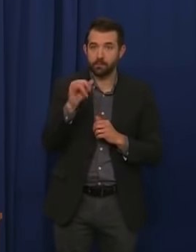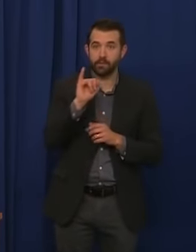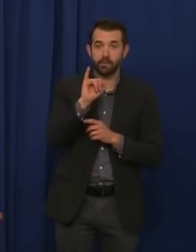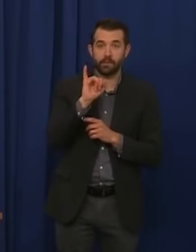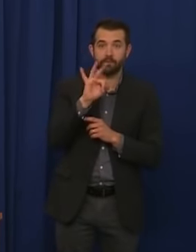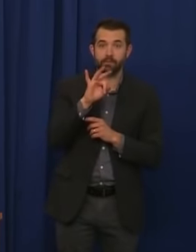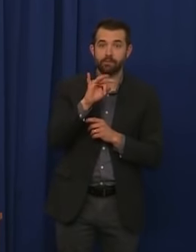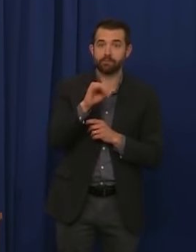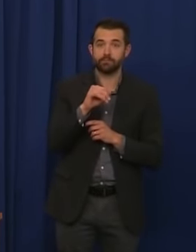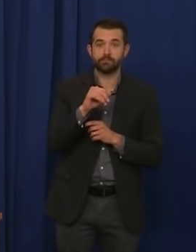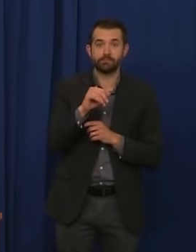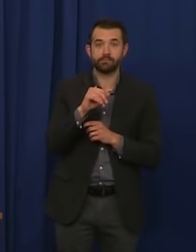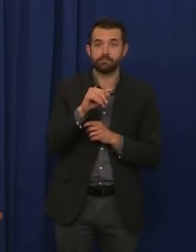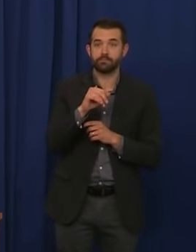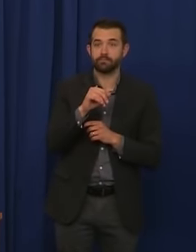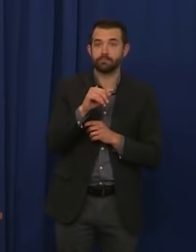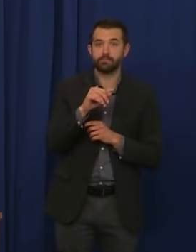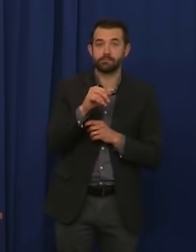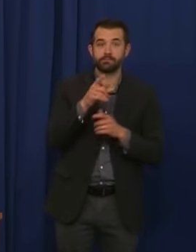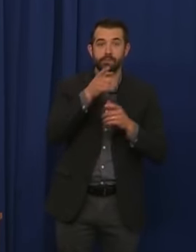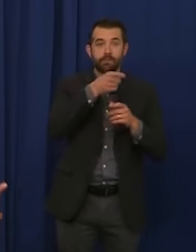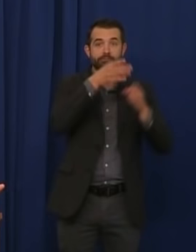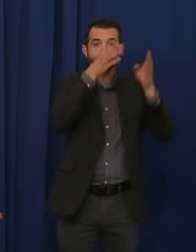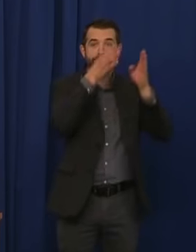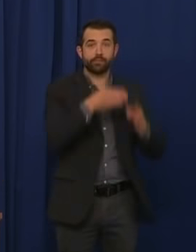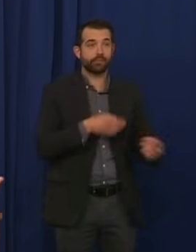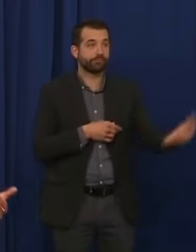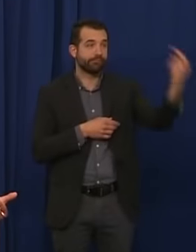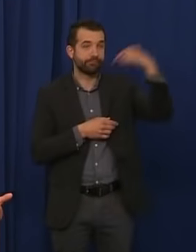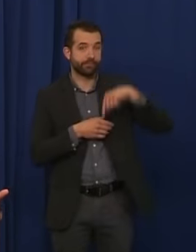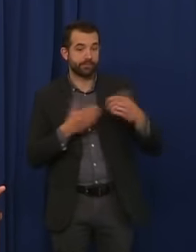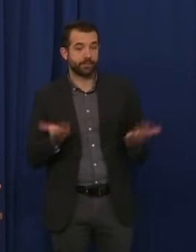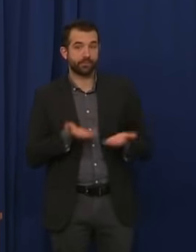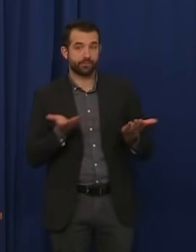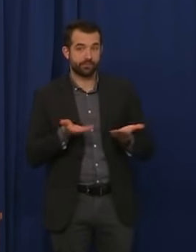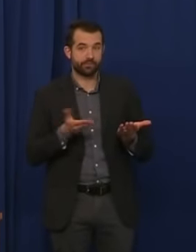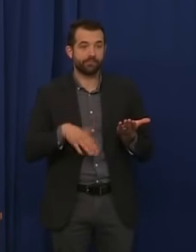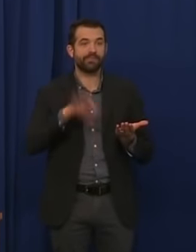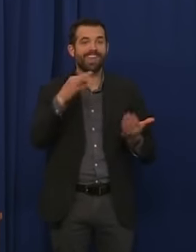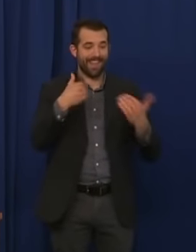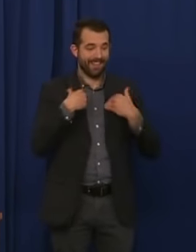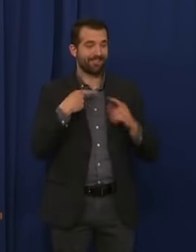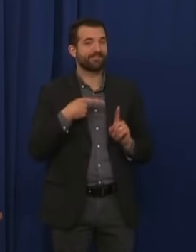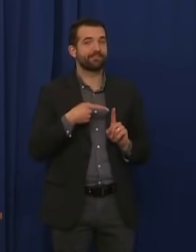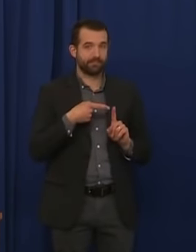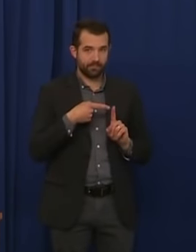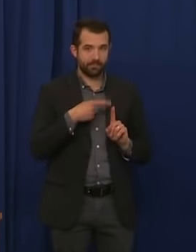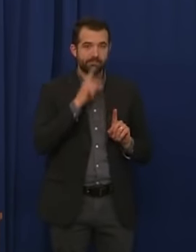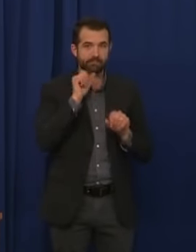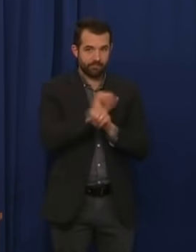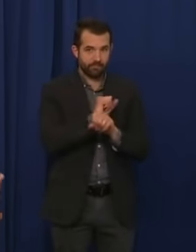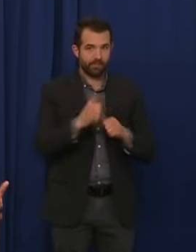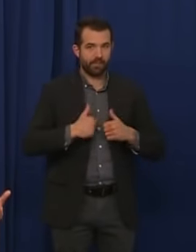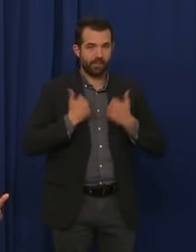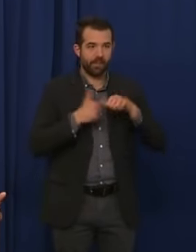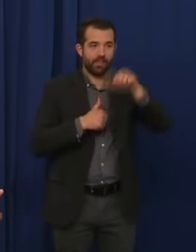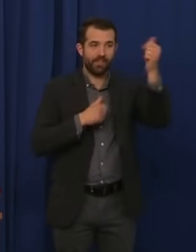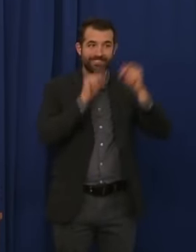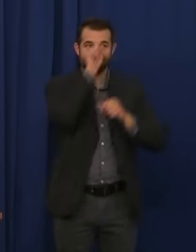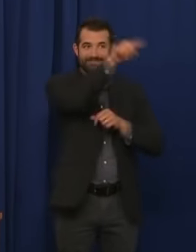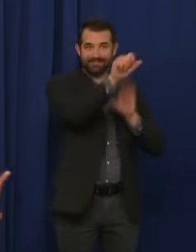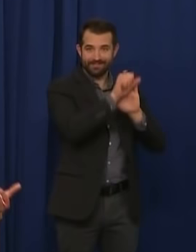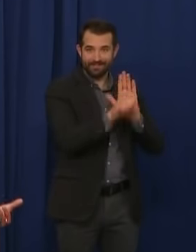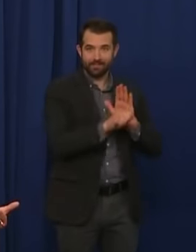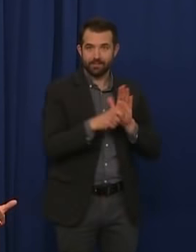may be diagnosed in Maine, but say is someone who's a full-time resident of New Hampshire, that case might get